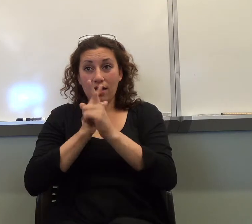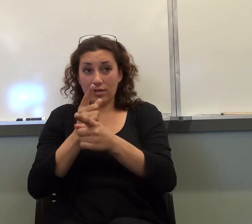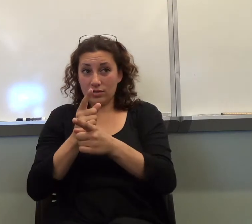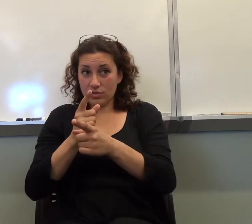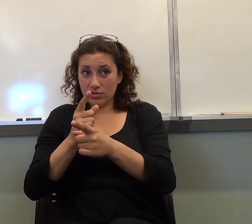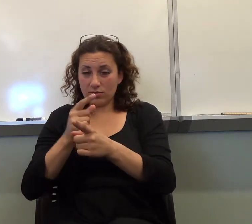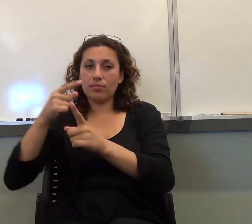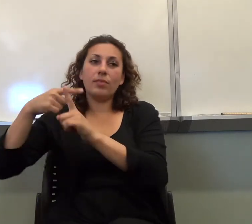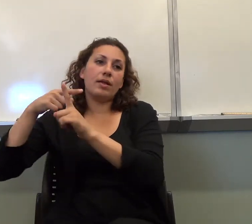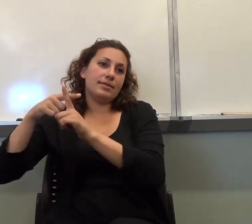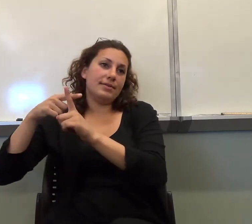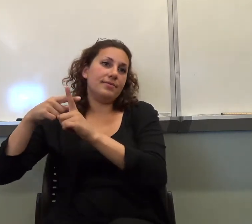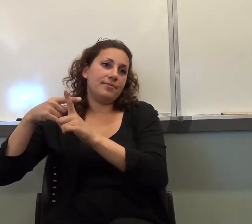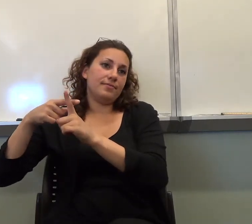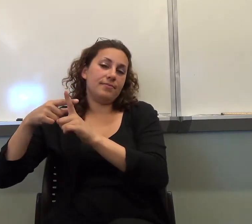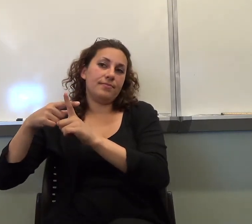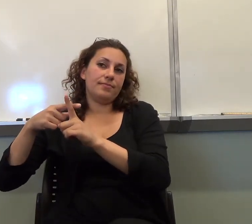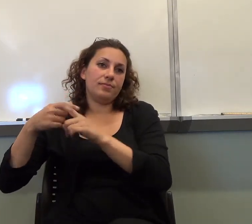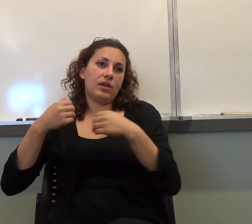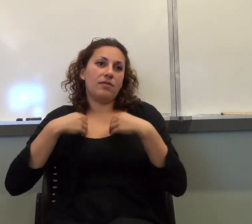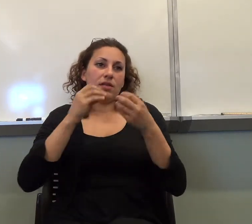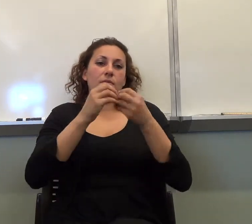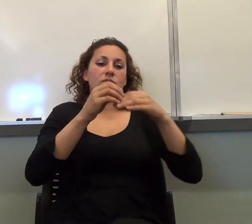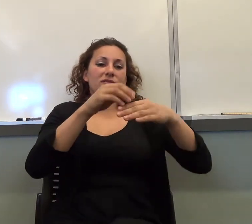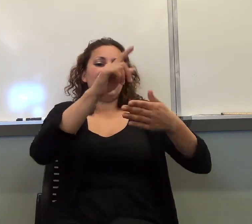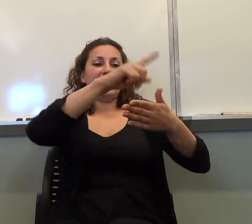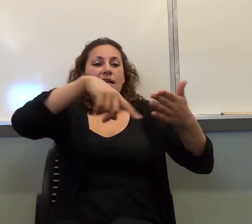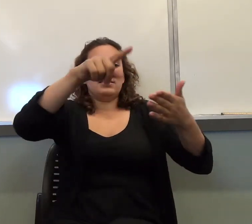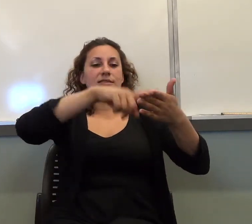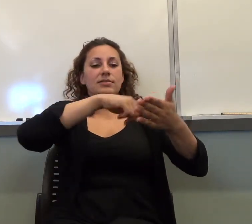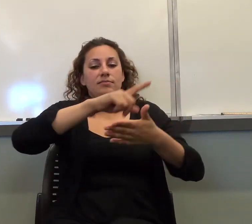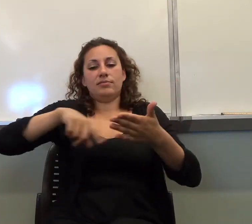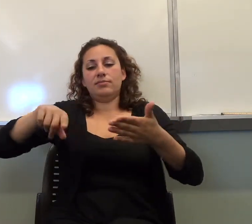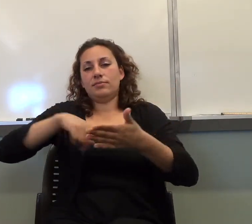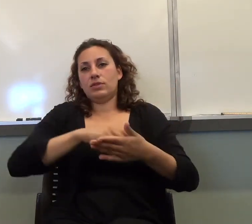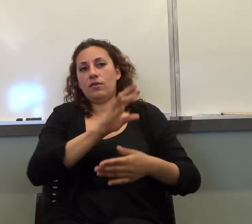canceling. So we get a 4 times 7 is a 28.